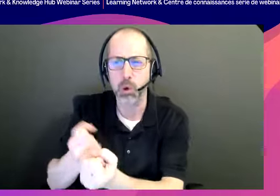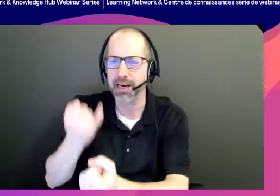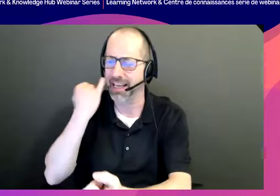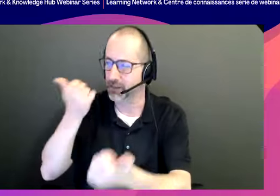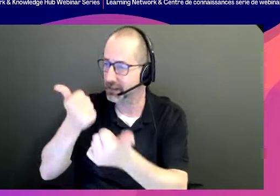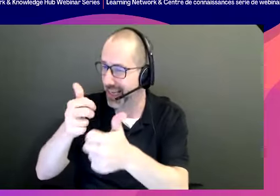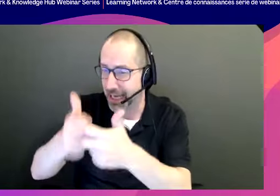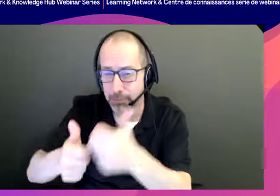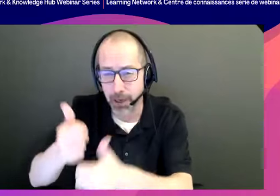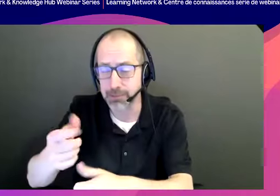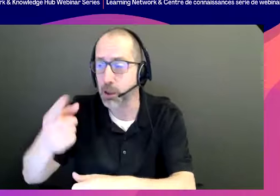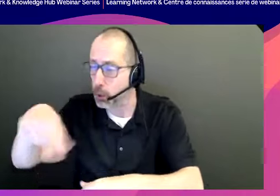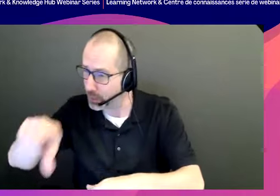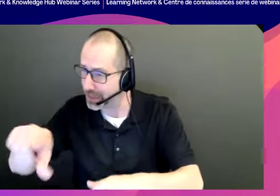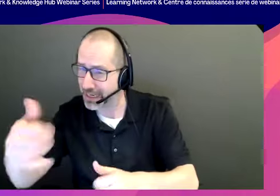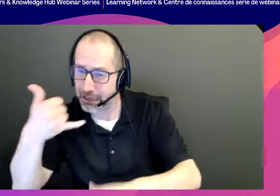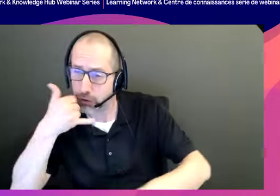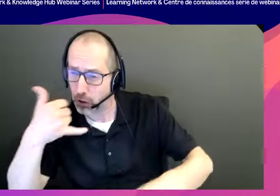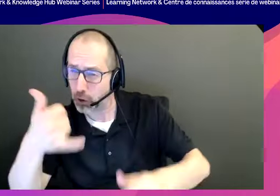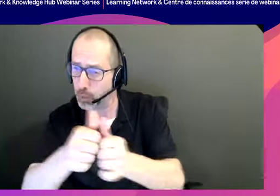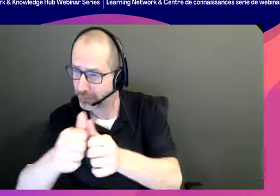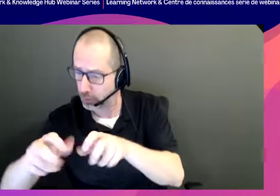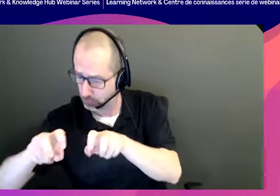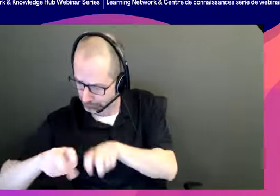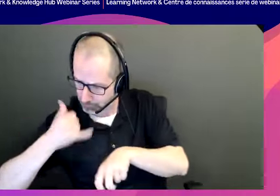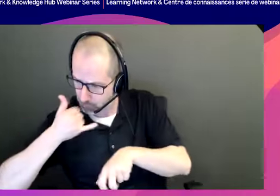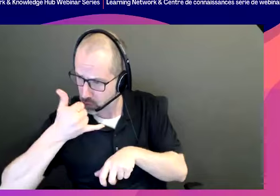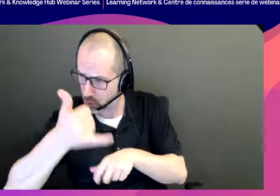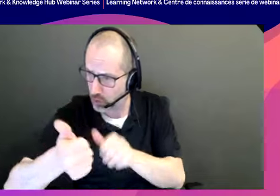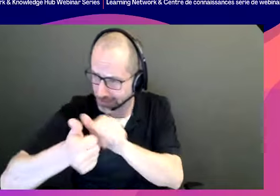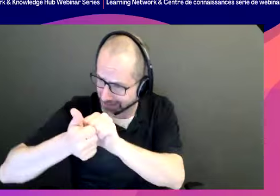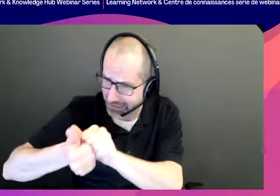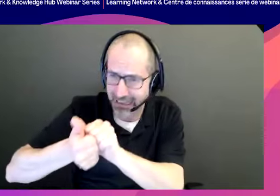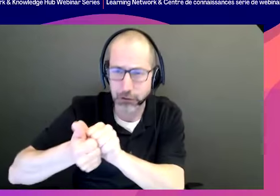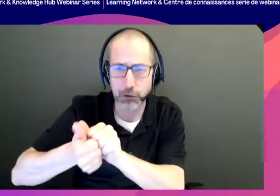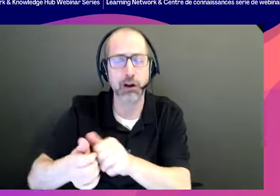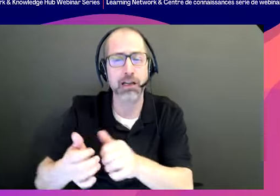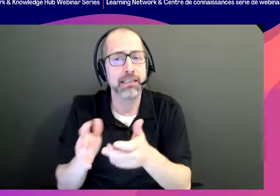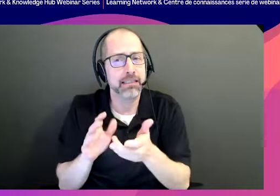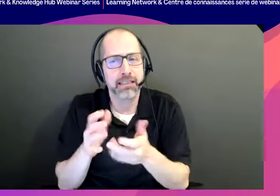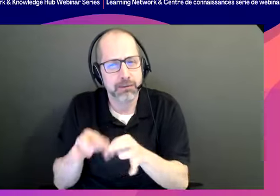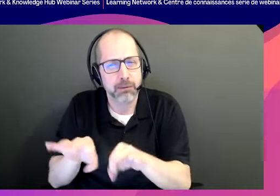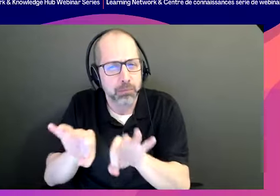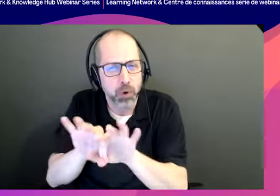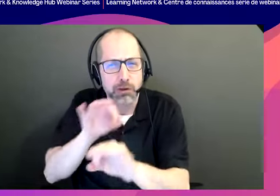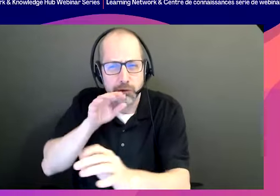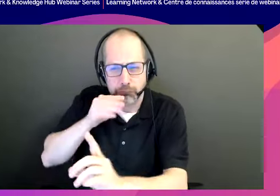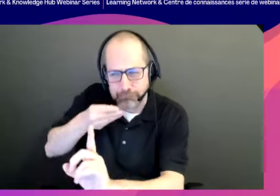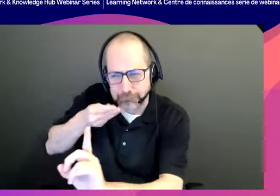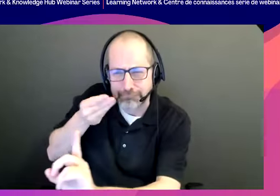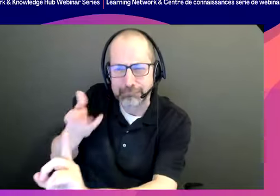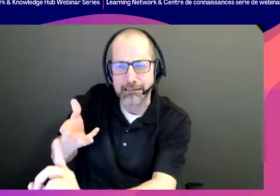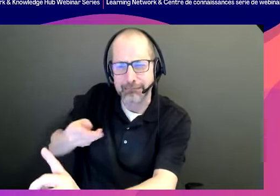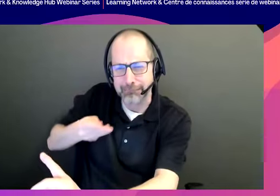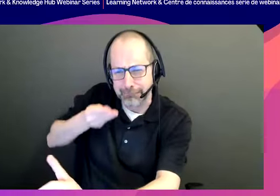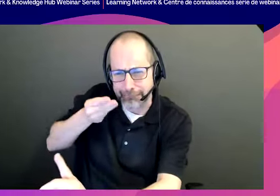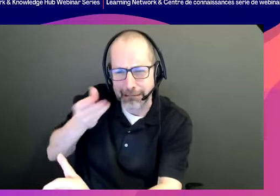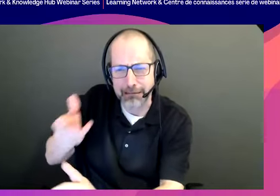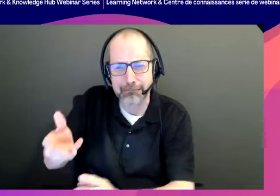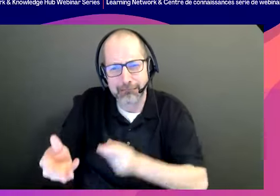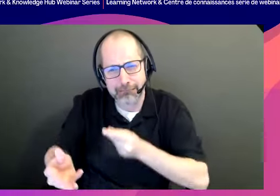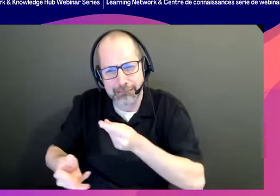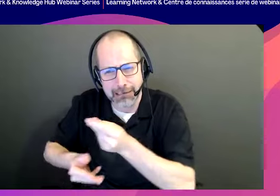you. We won't make any calls without you. So it's important for you to be able to continue building our